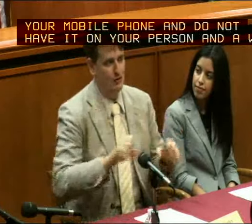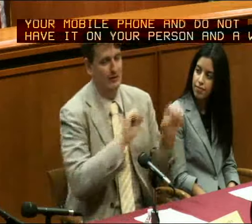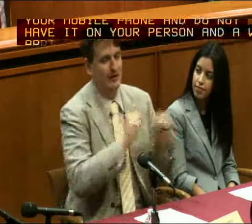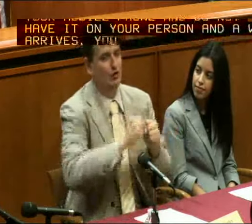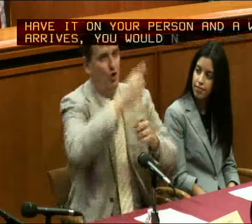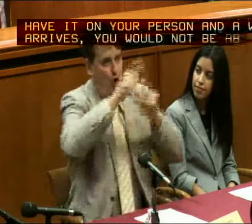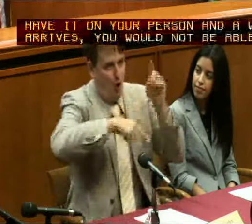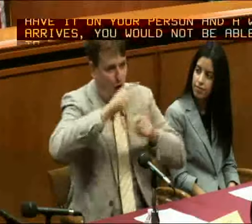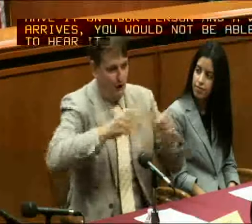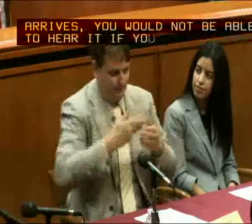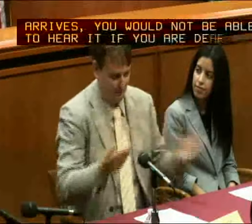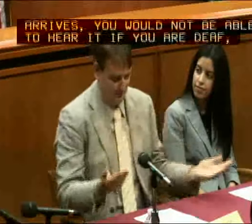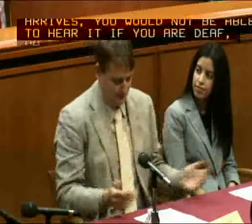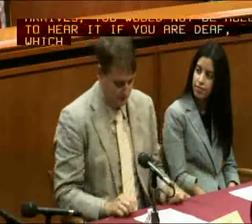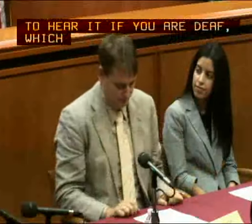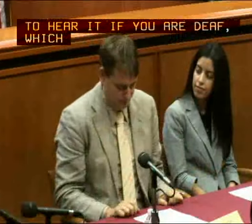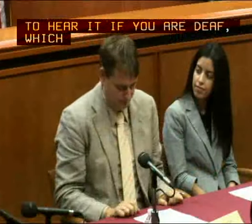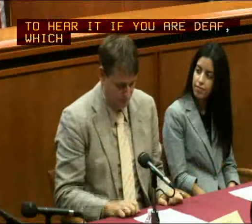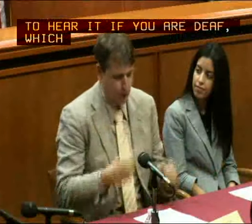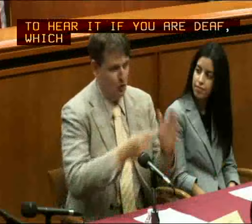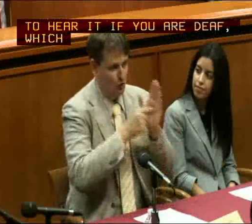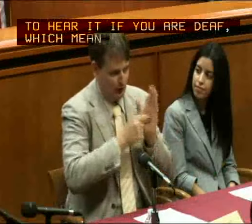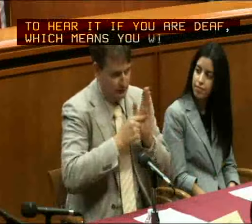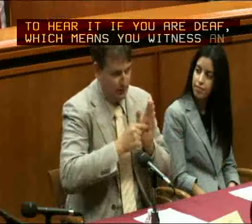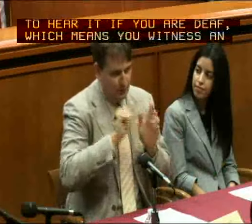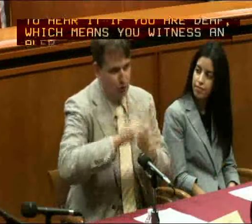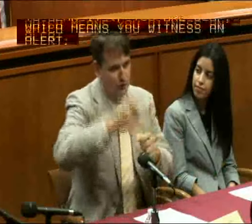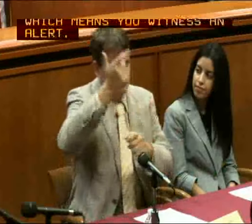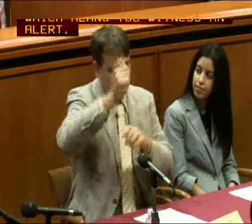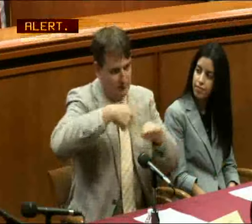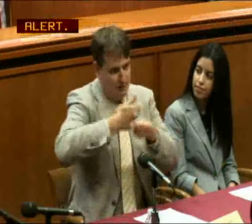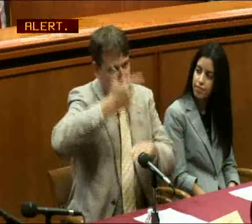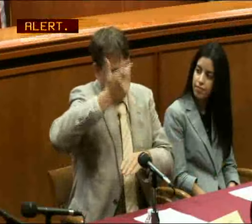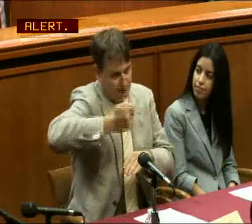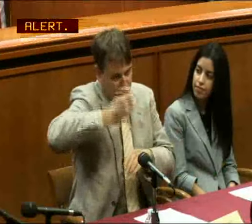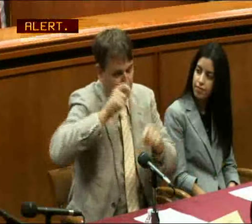And I could go on and on. There are a number of things, a variety of things.